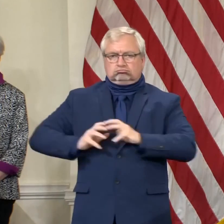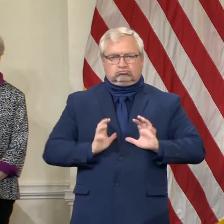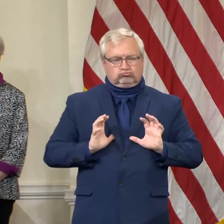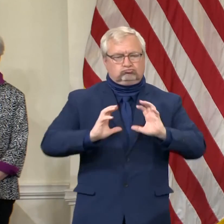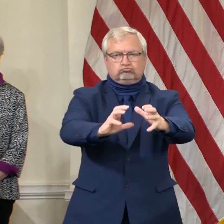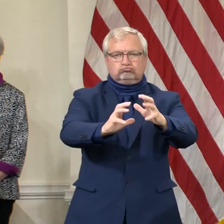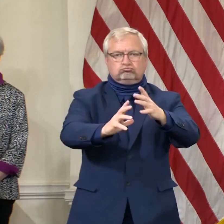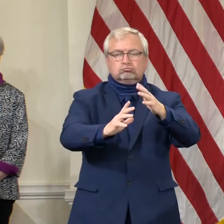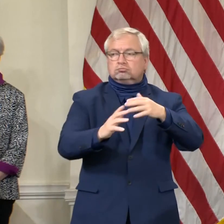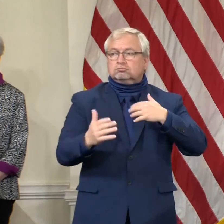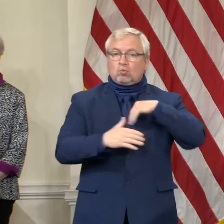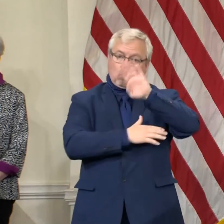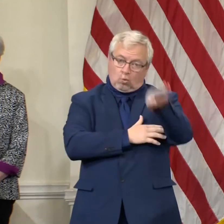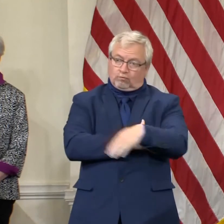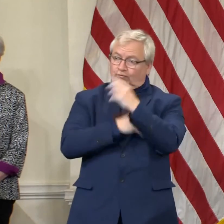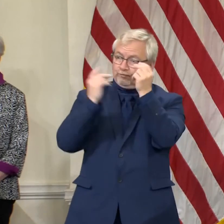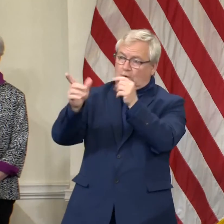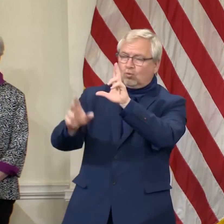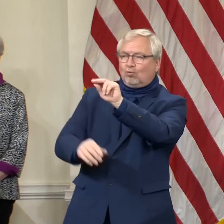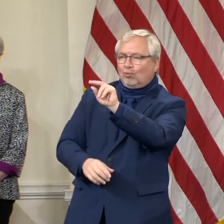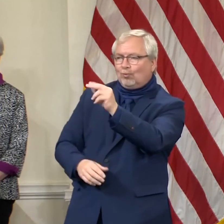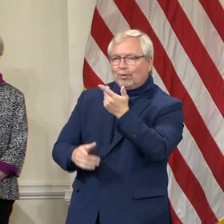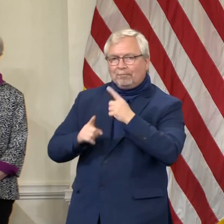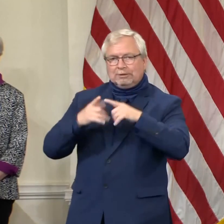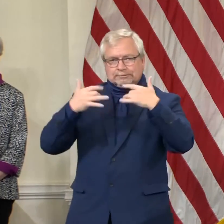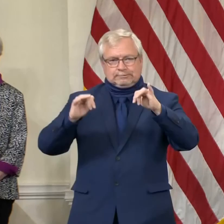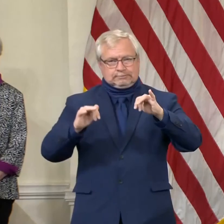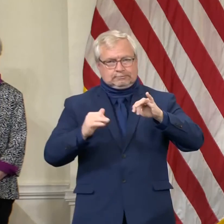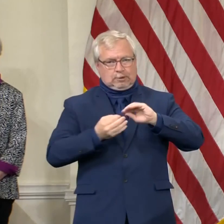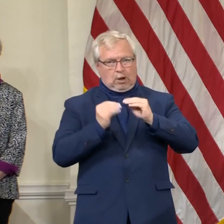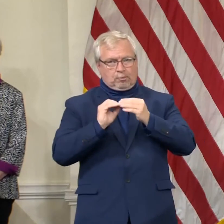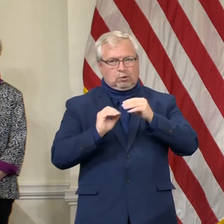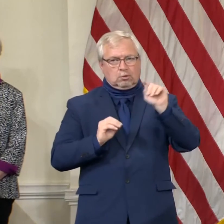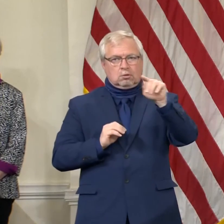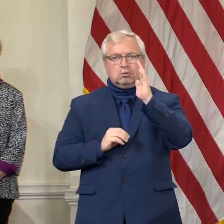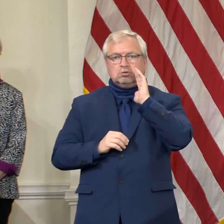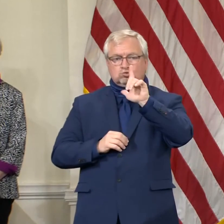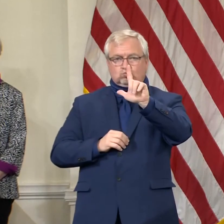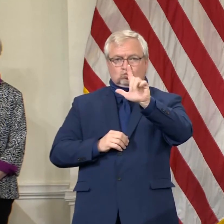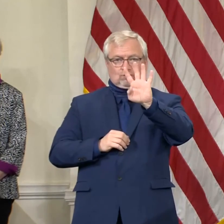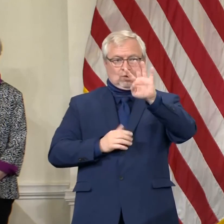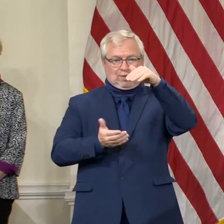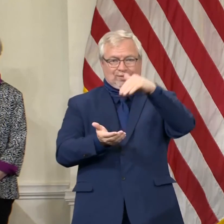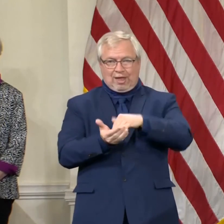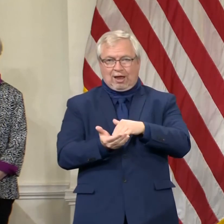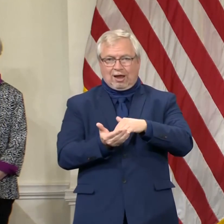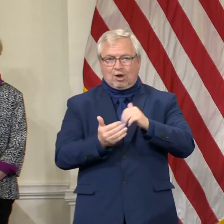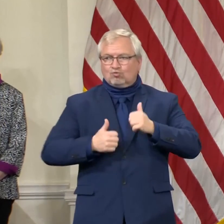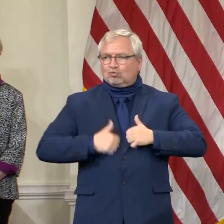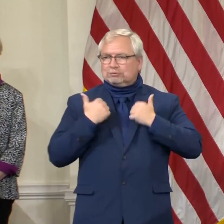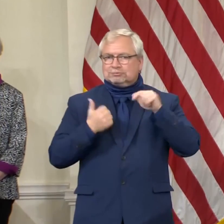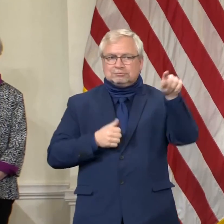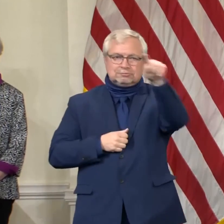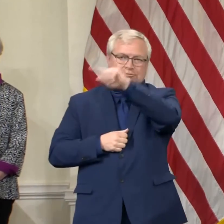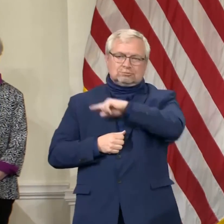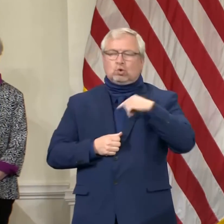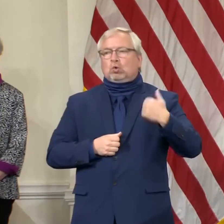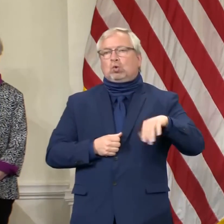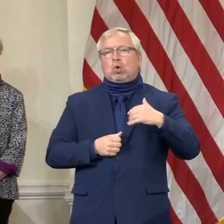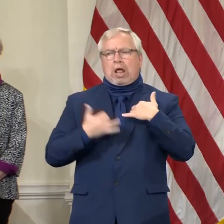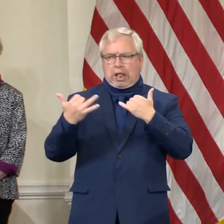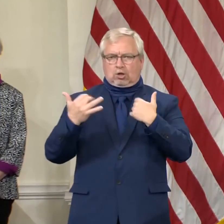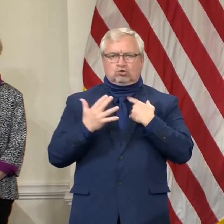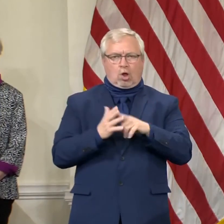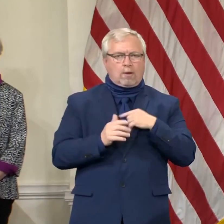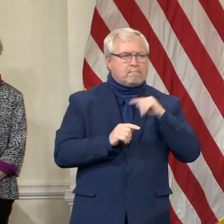have 24,000 patients in nursing homes. But we're systematically going through, starting, as we said a week ago when we